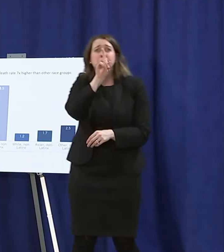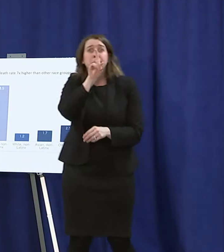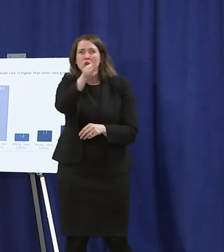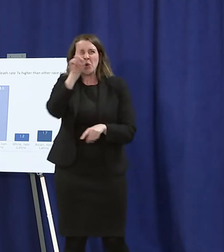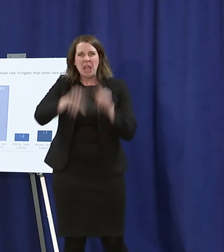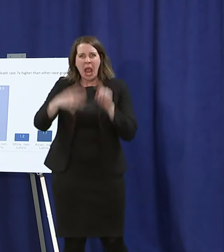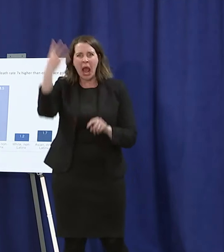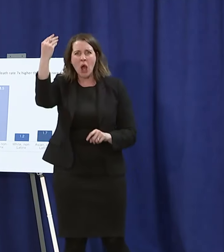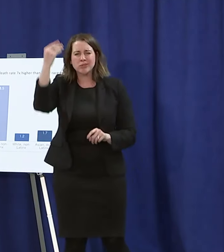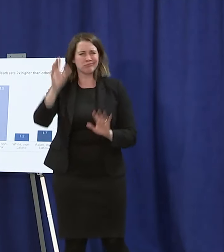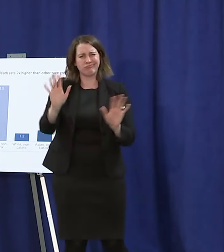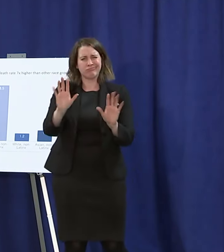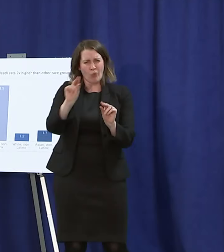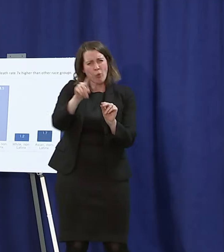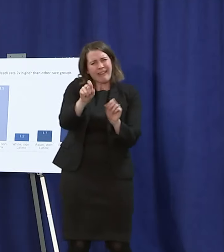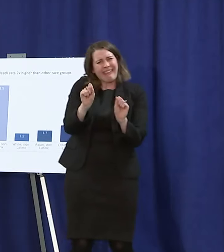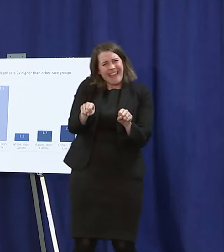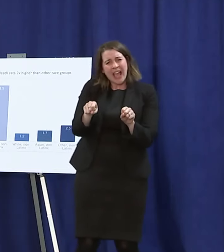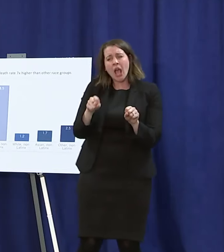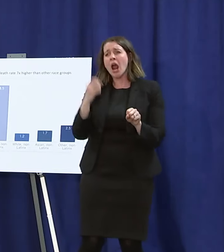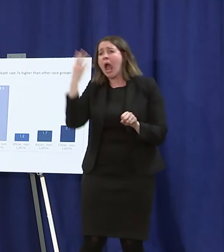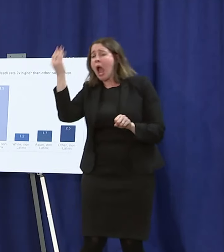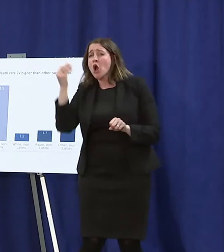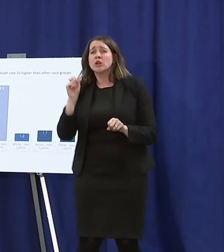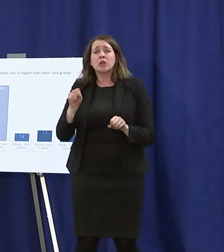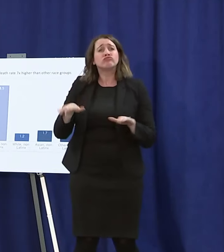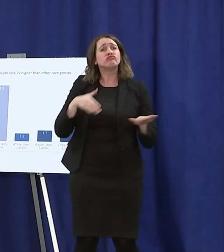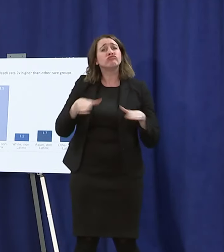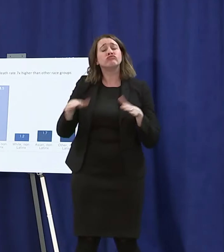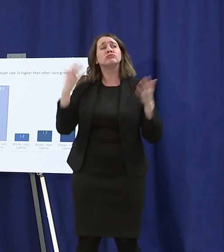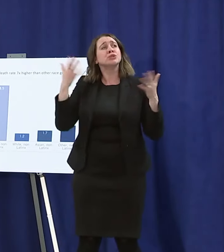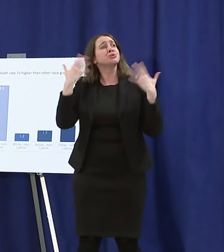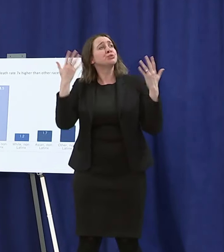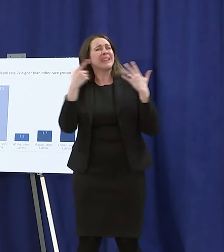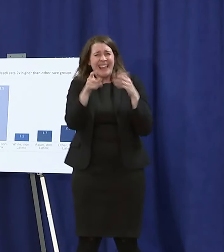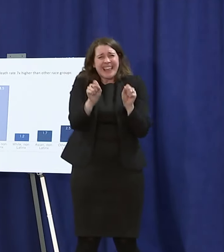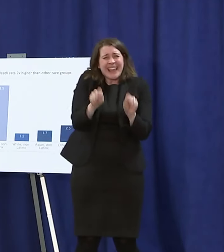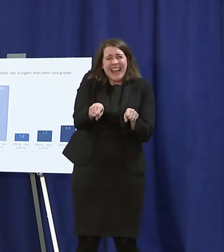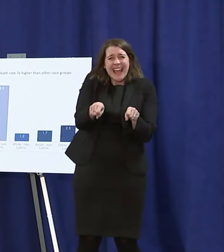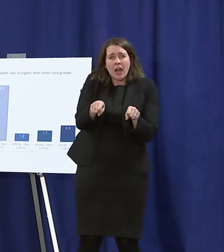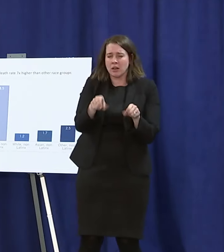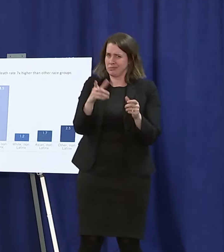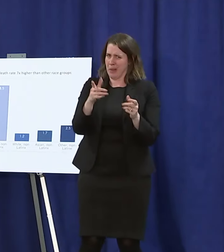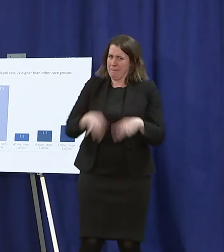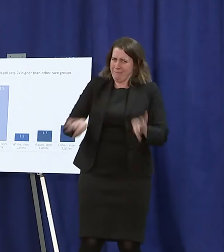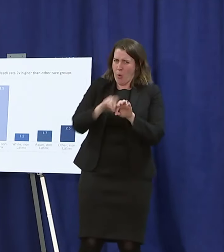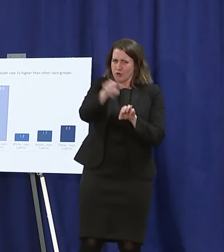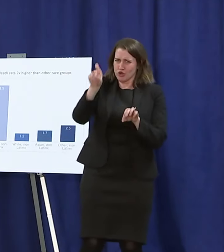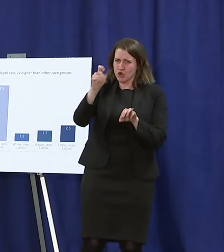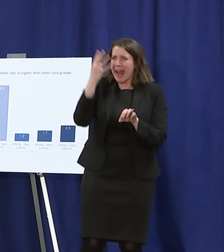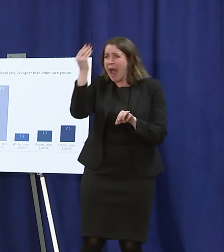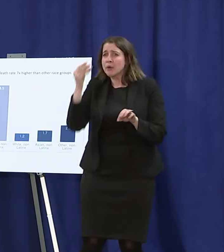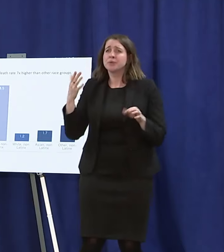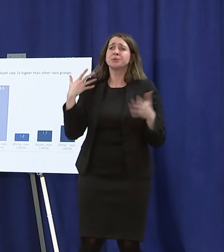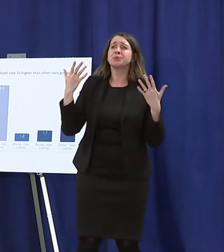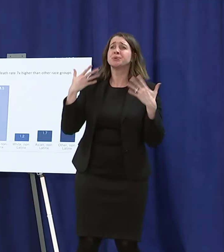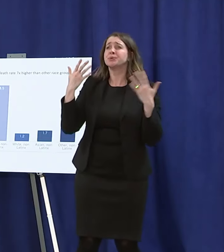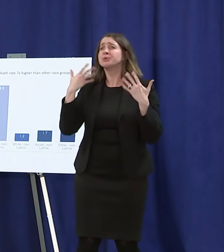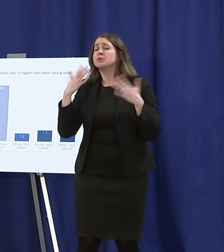outside. We're not saying people can't walk down their block and get some fresh air. It's important for people to do that. The problem